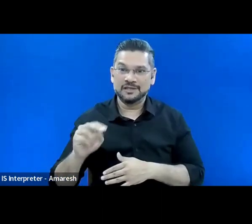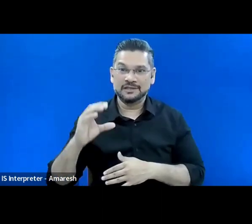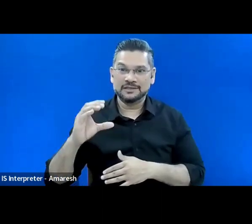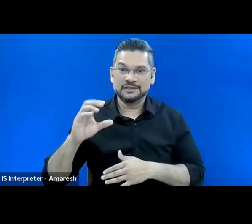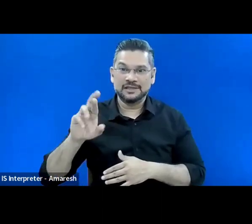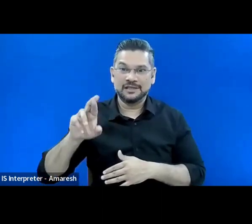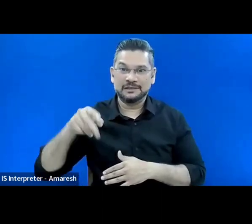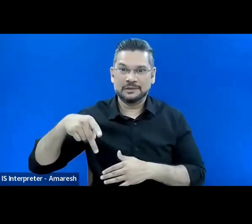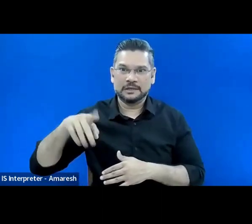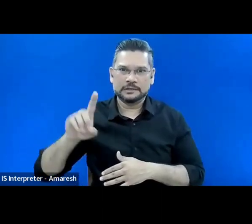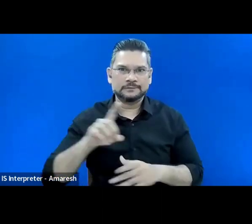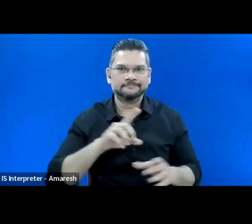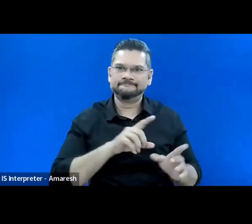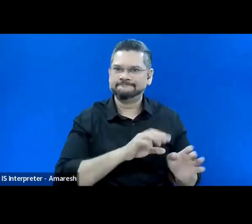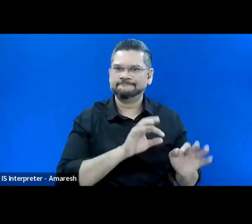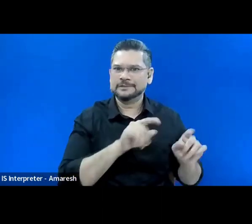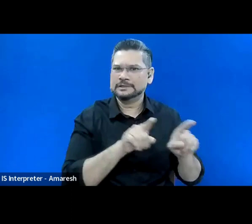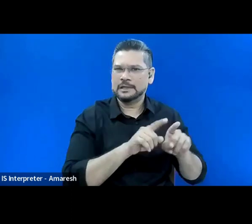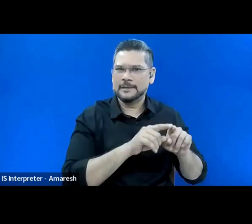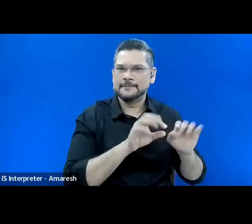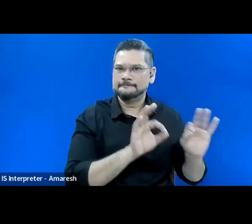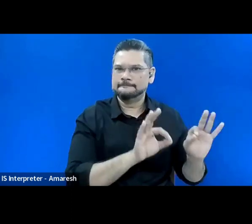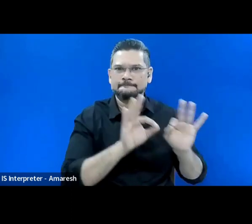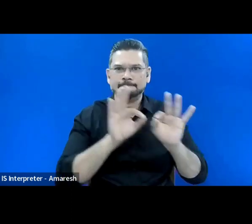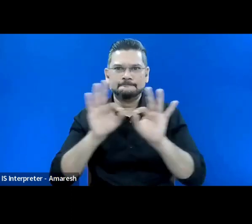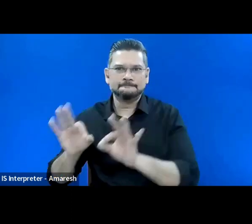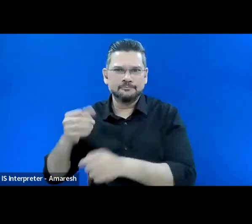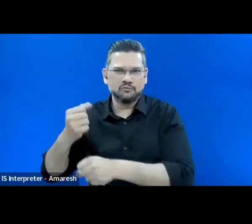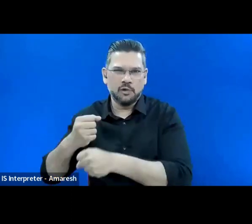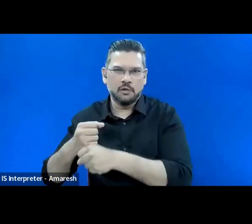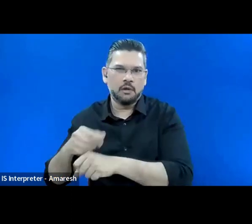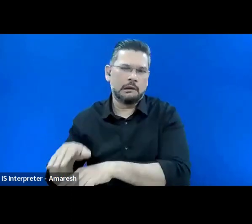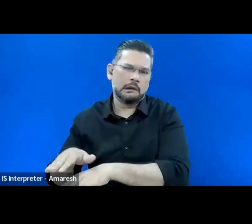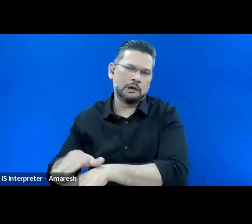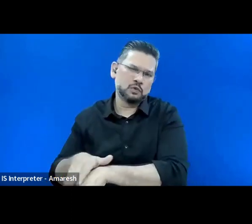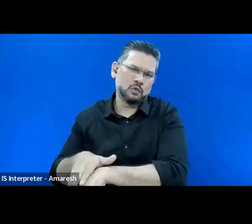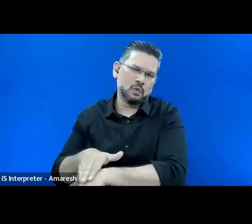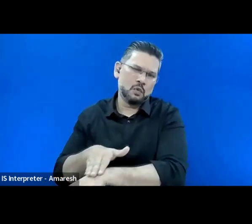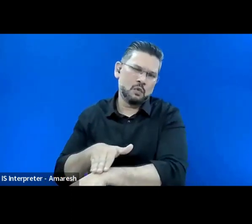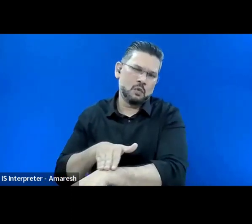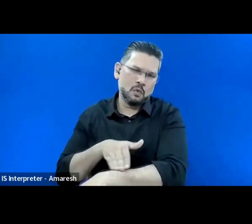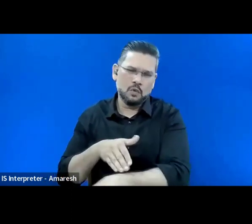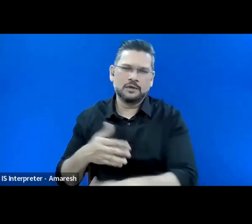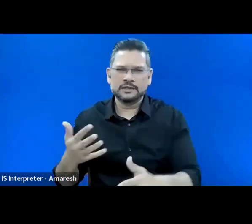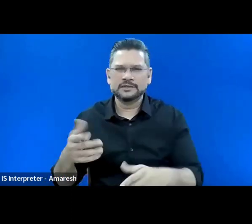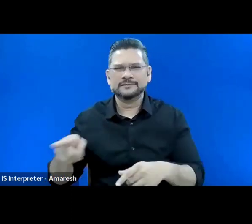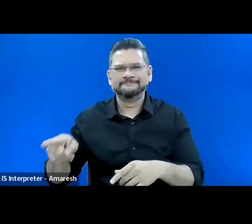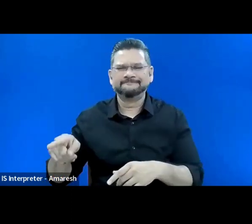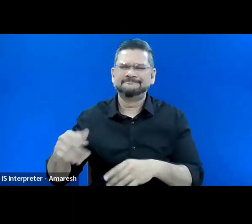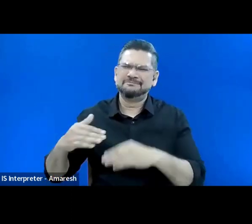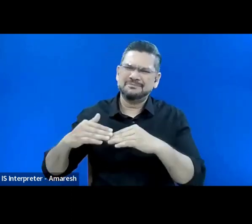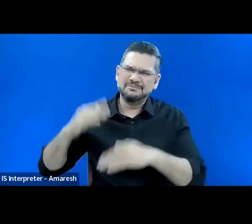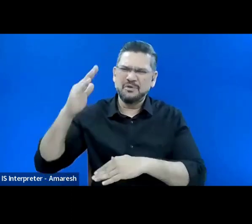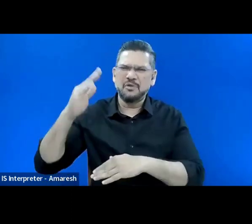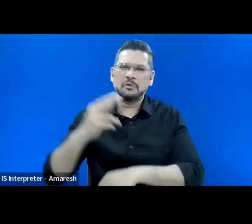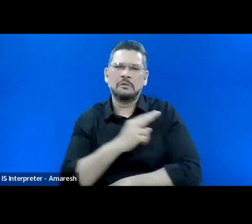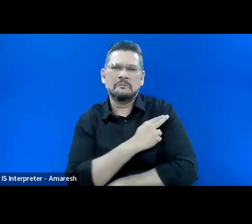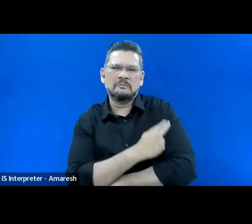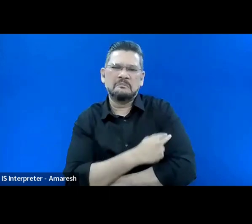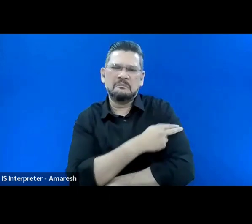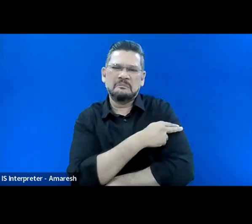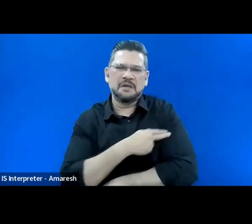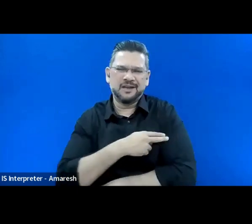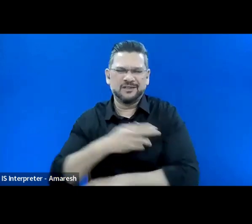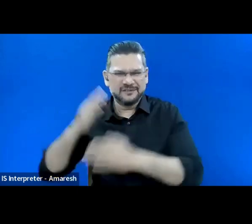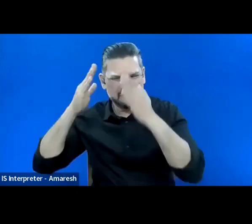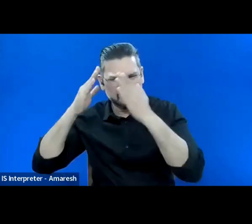recognized in the Pacific. Yeah? It is the Pacific is still very much a medical model, and the people of the